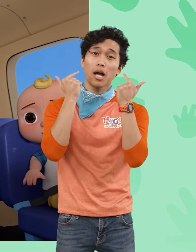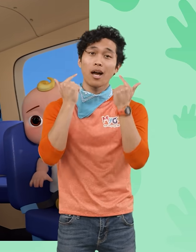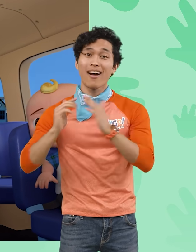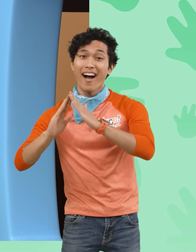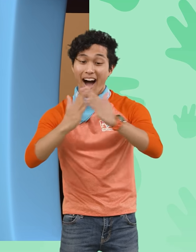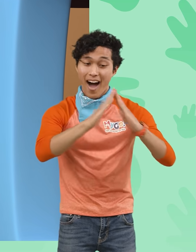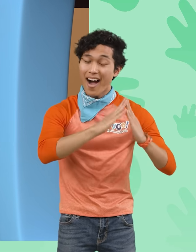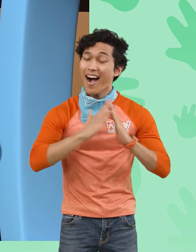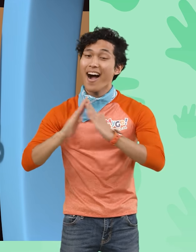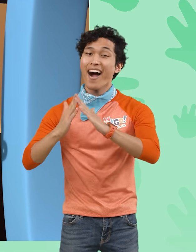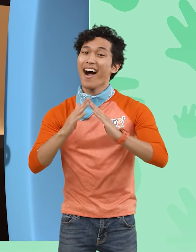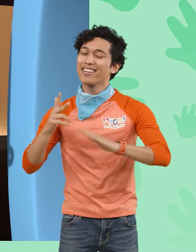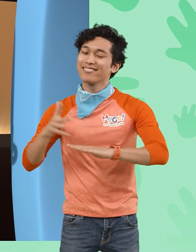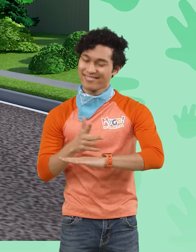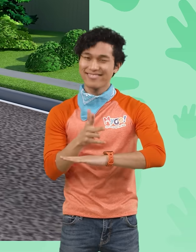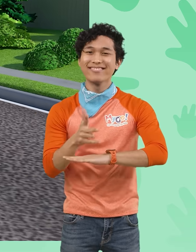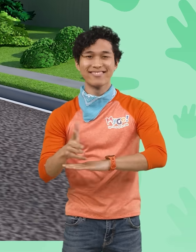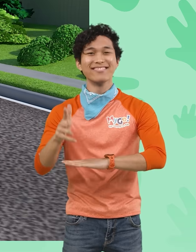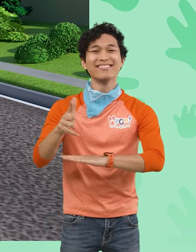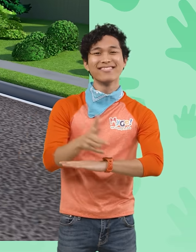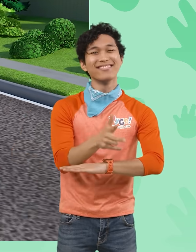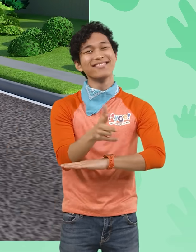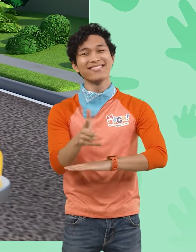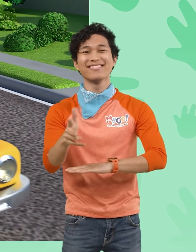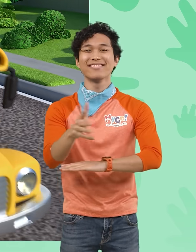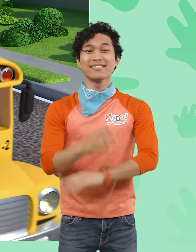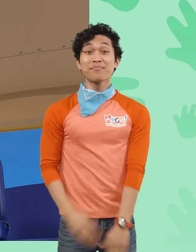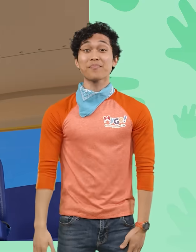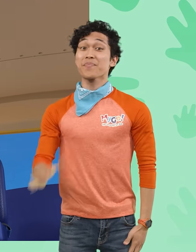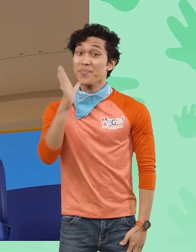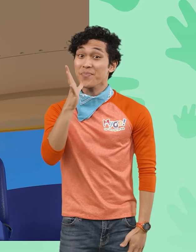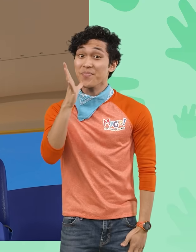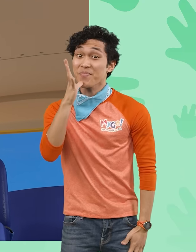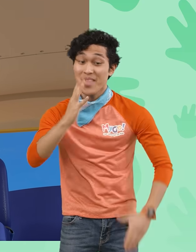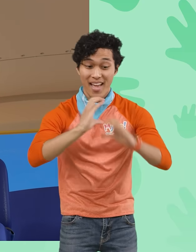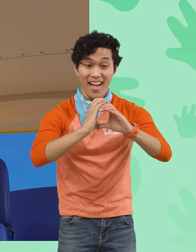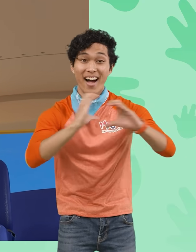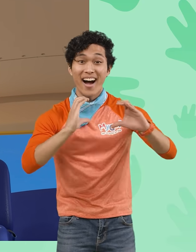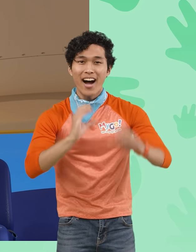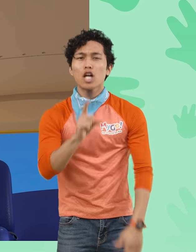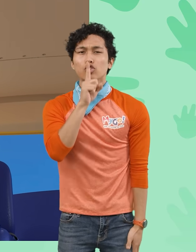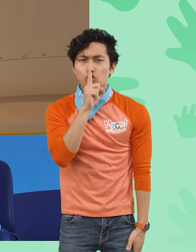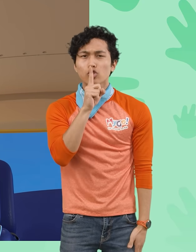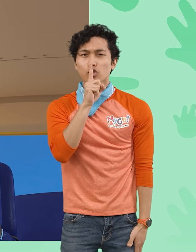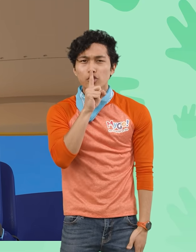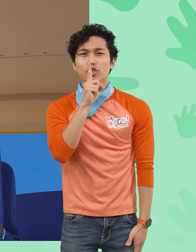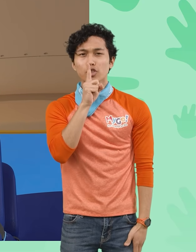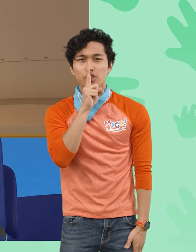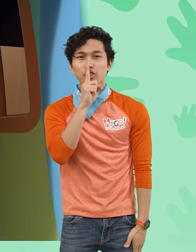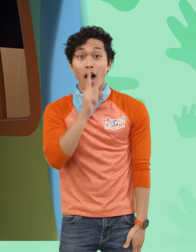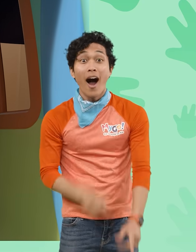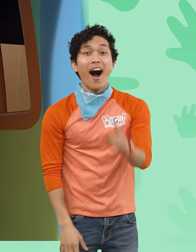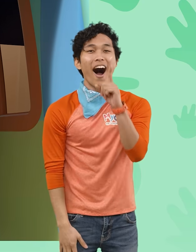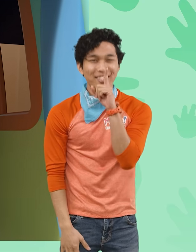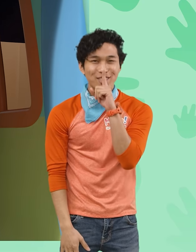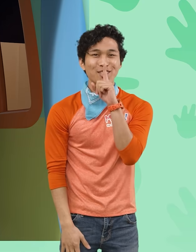wah, wah. All through the town. The mommies on the bus go shh,